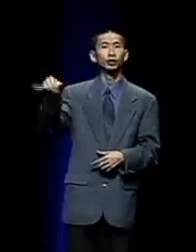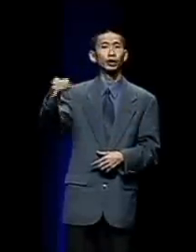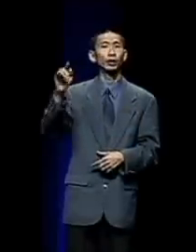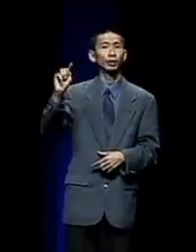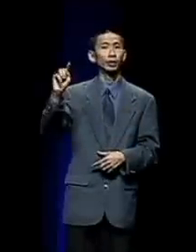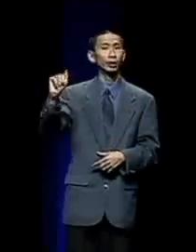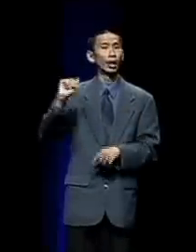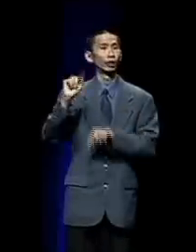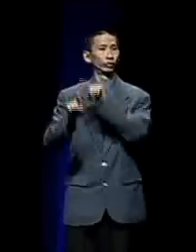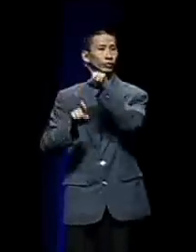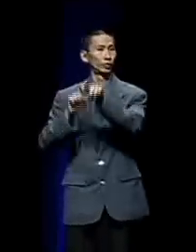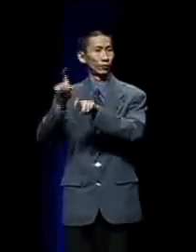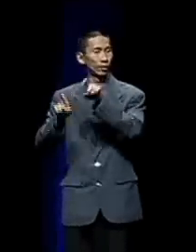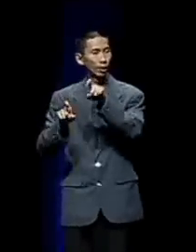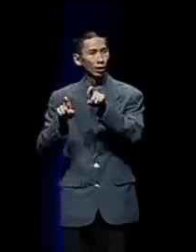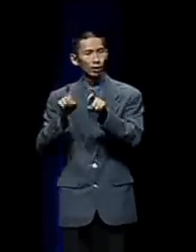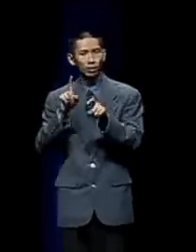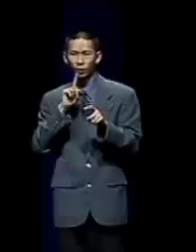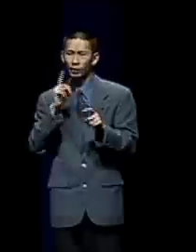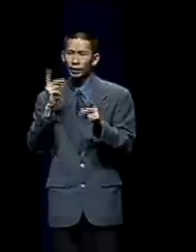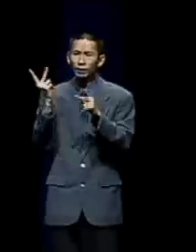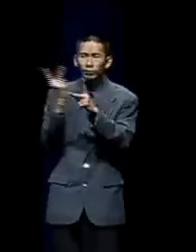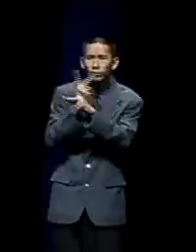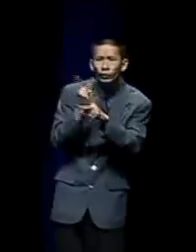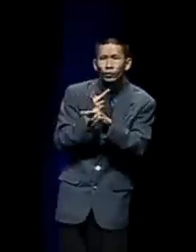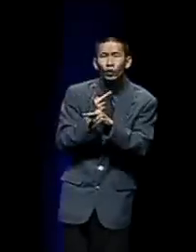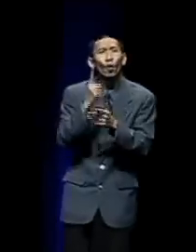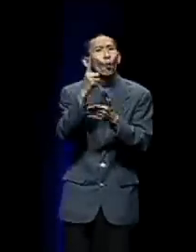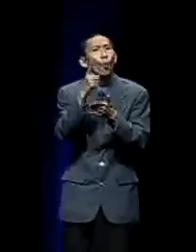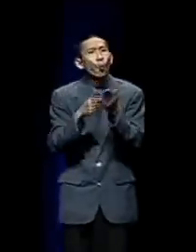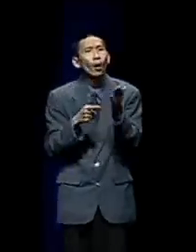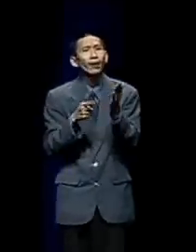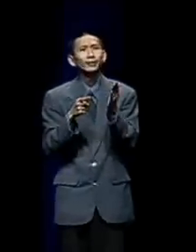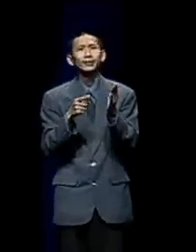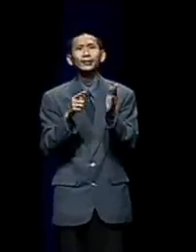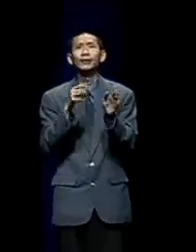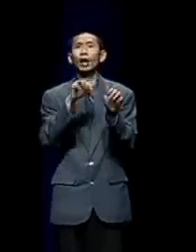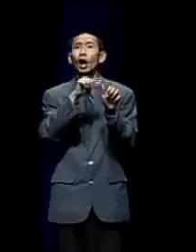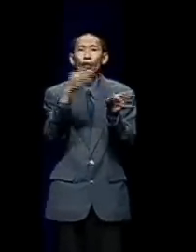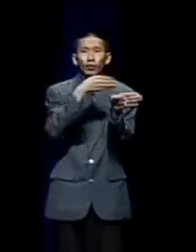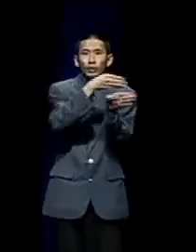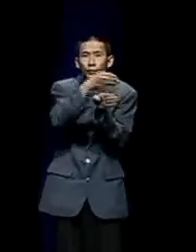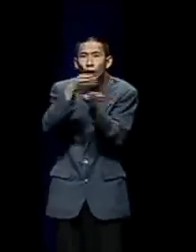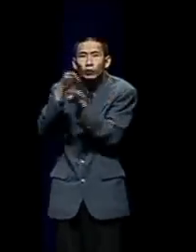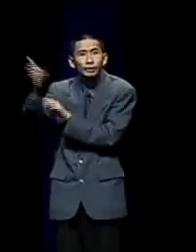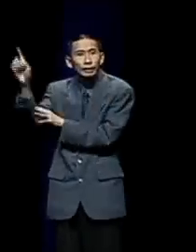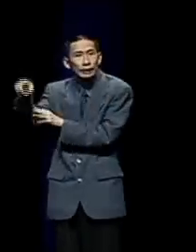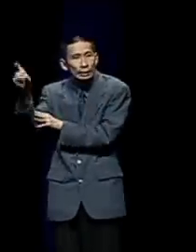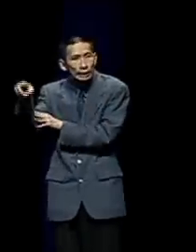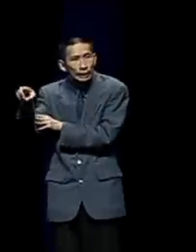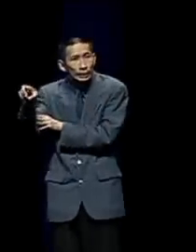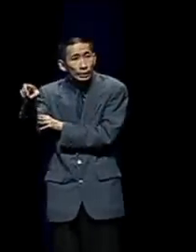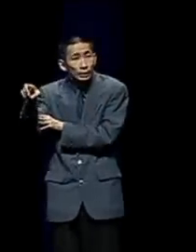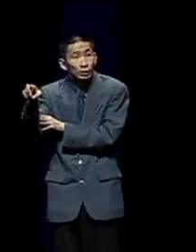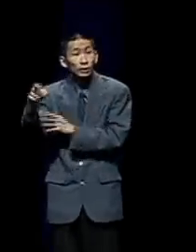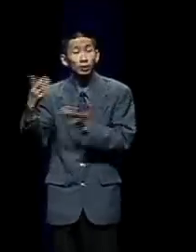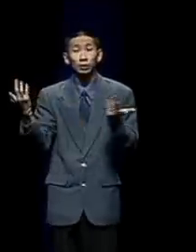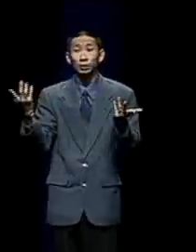find out what the credentials are that are needed, what the specialties are. And, again, it comes from the point of view of